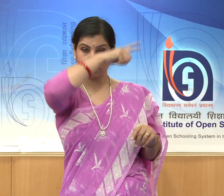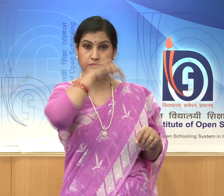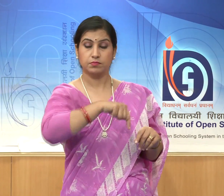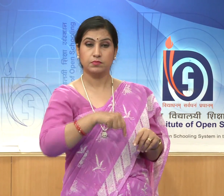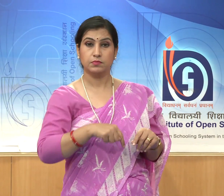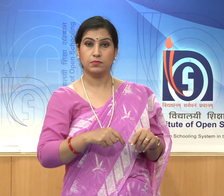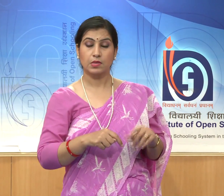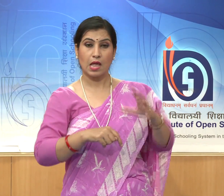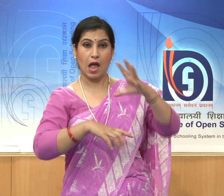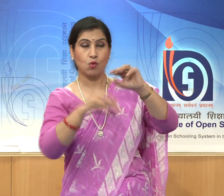is outlined